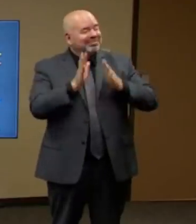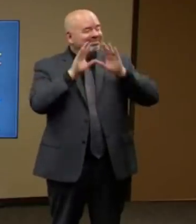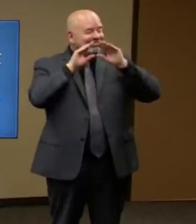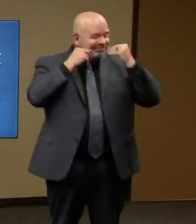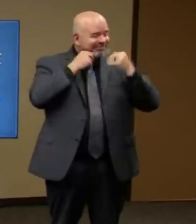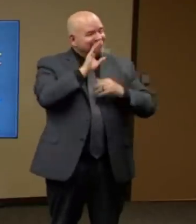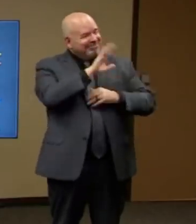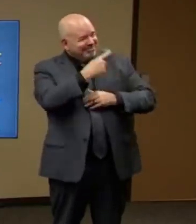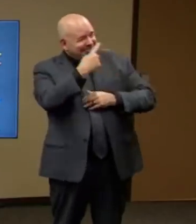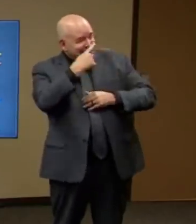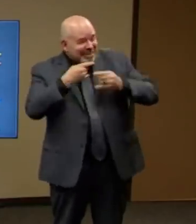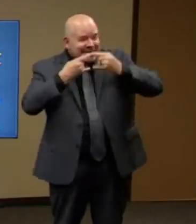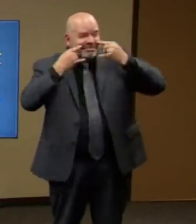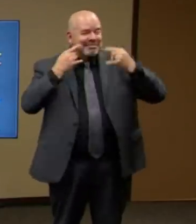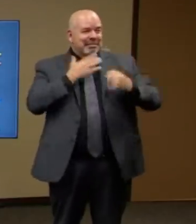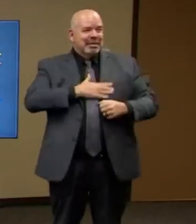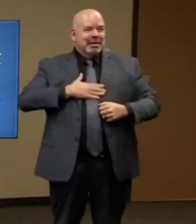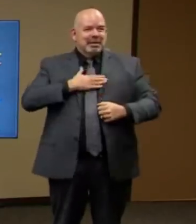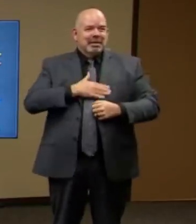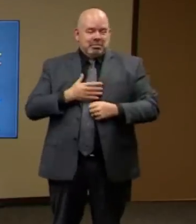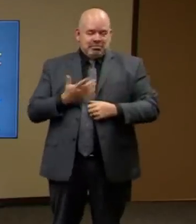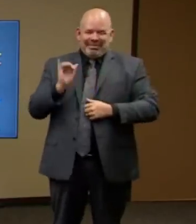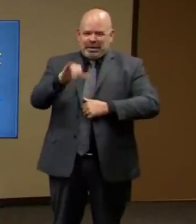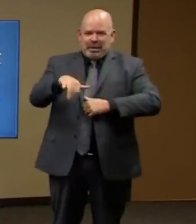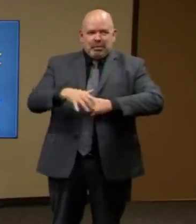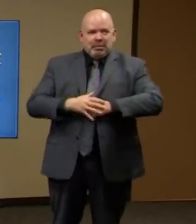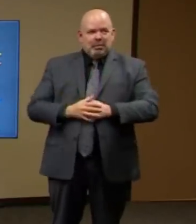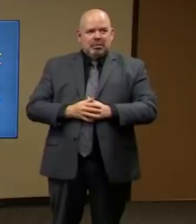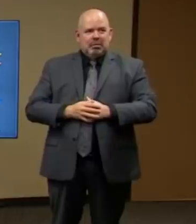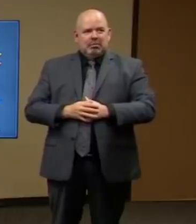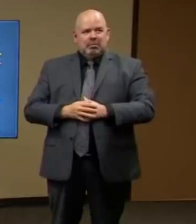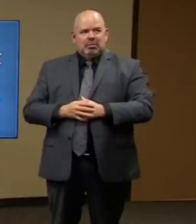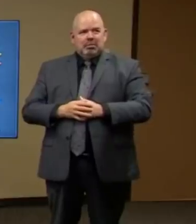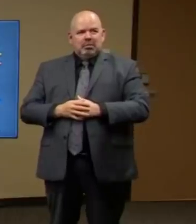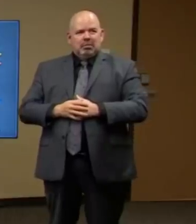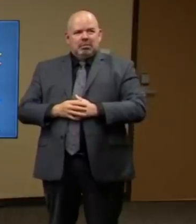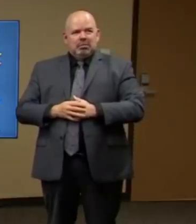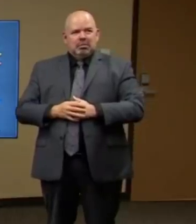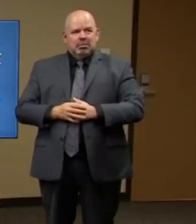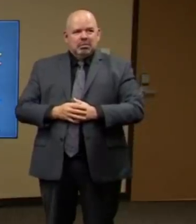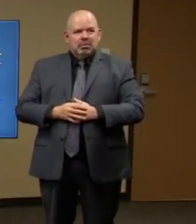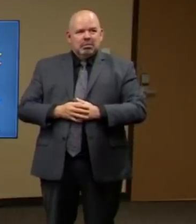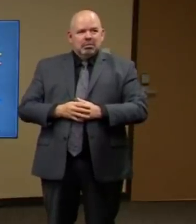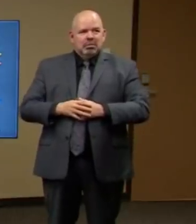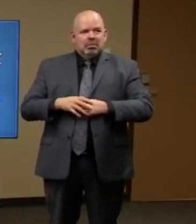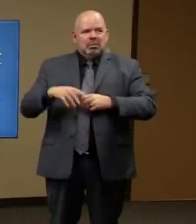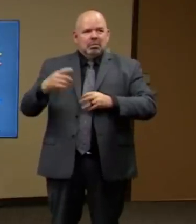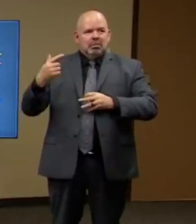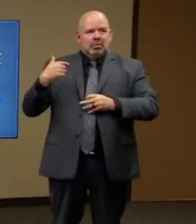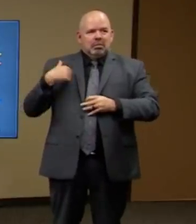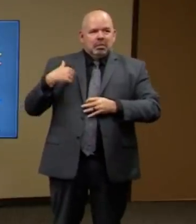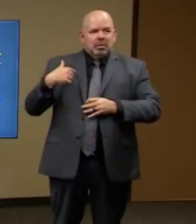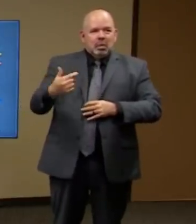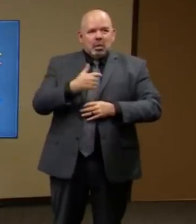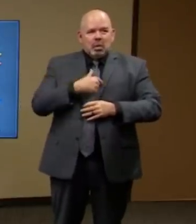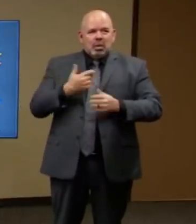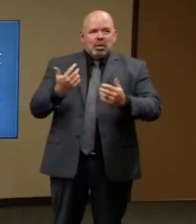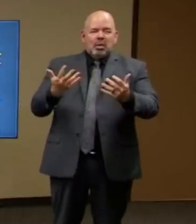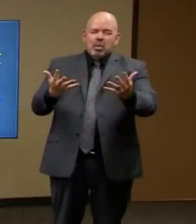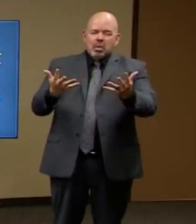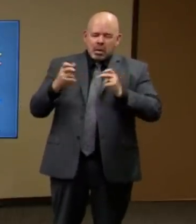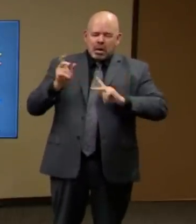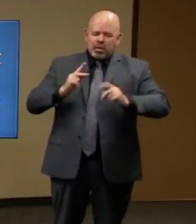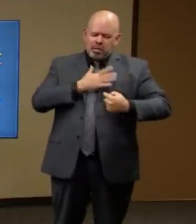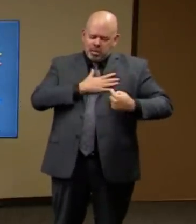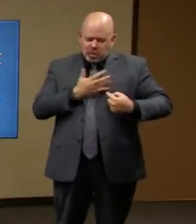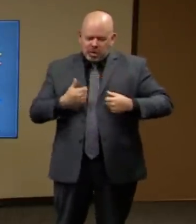from selfishness to sacrifice. It's a big sacrifice that I'm asking you for. I know you've got traditions on the 4th of